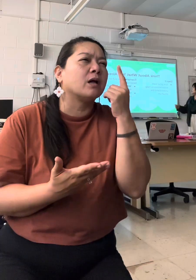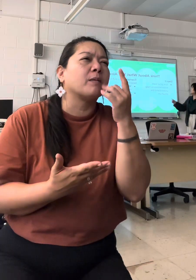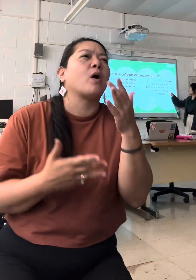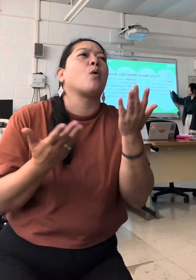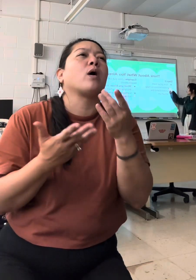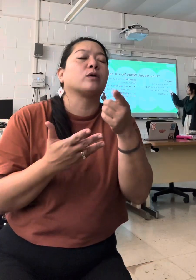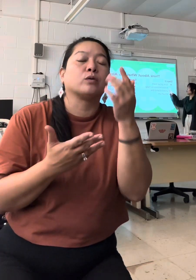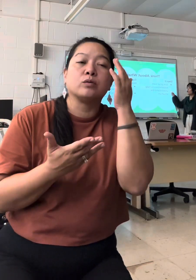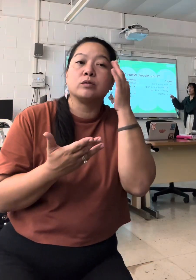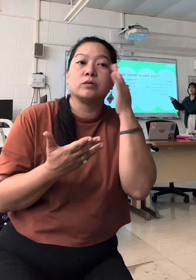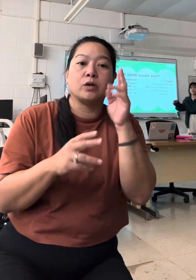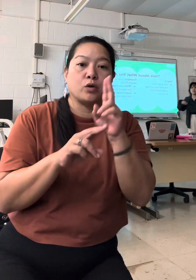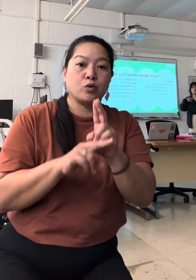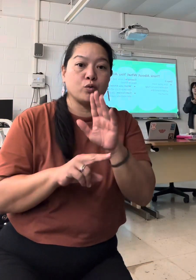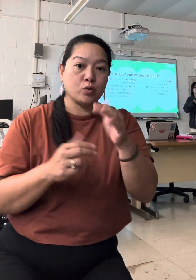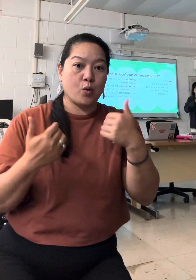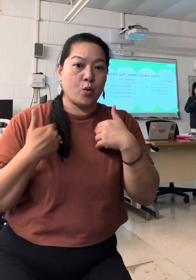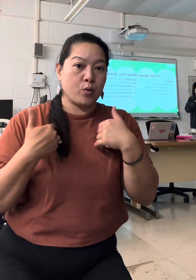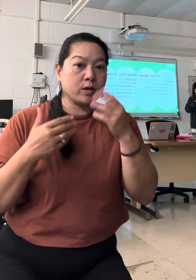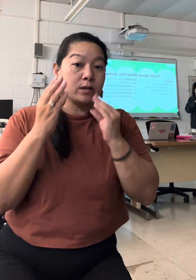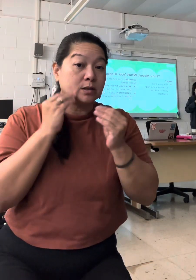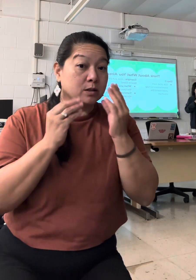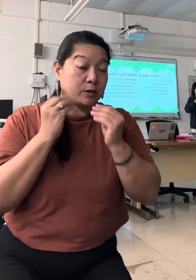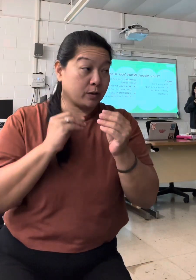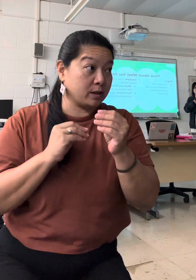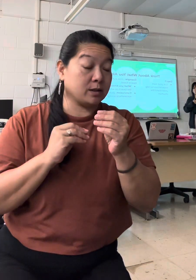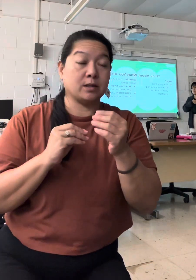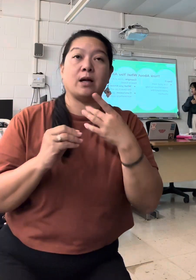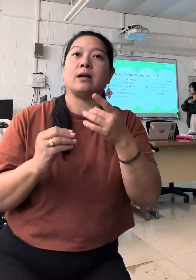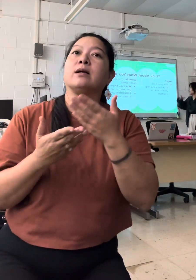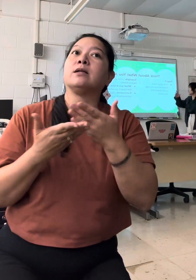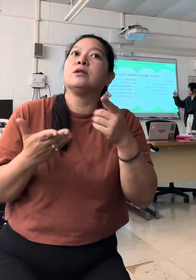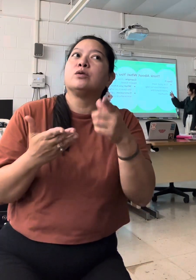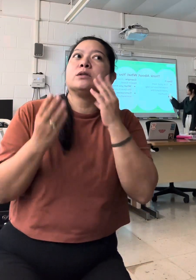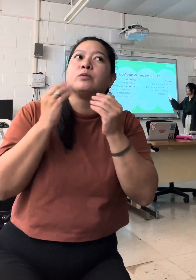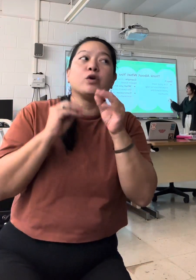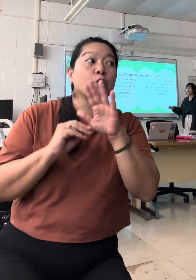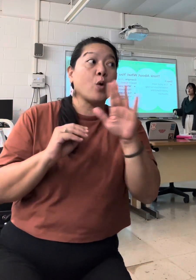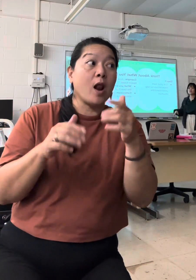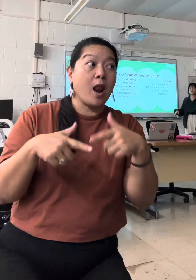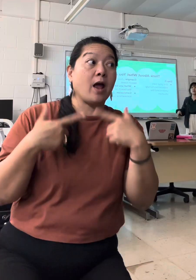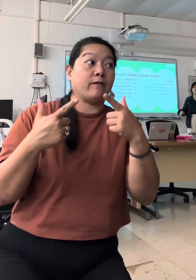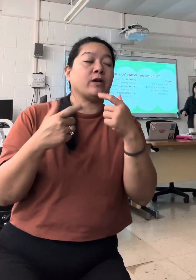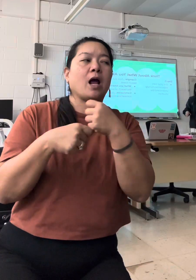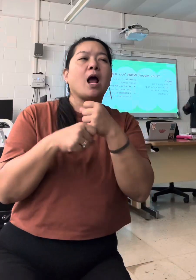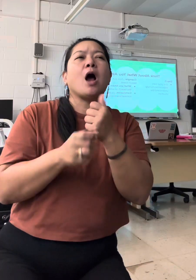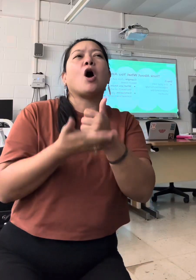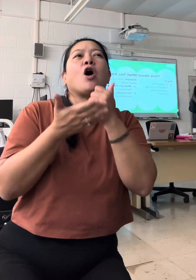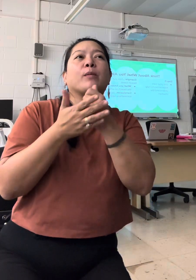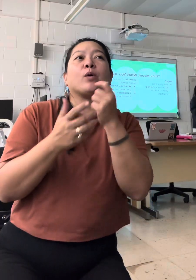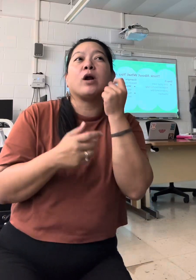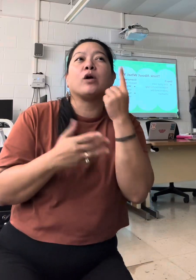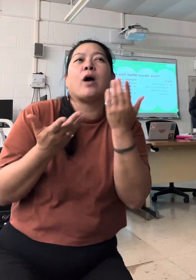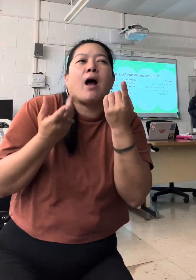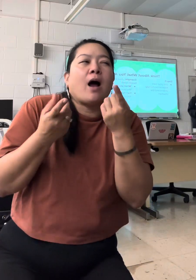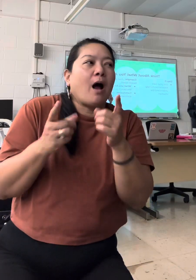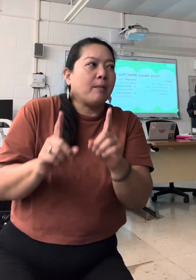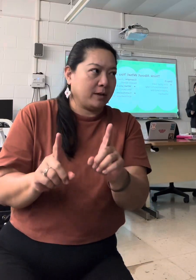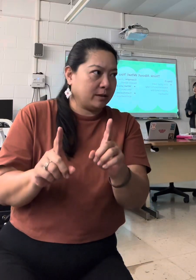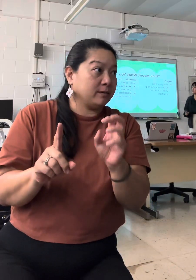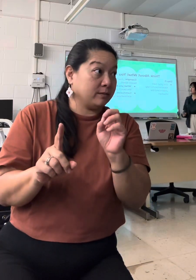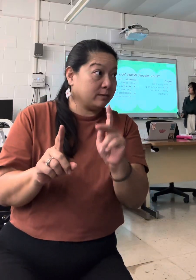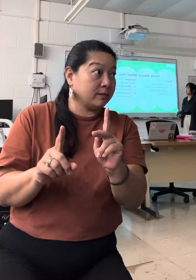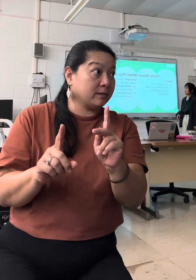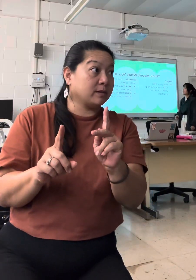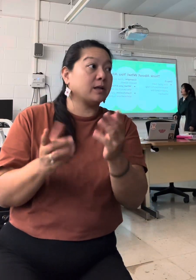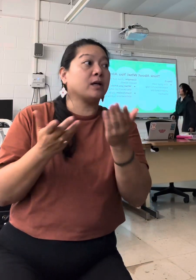Okay? So use your own experiences, like things you experienced in your life, to help you understand what's going on.